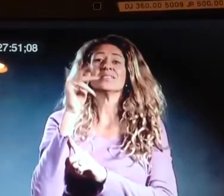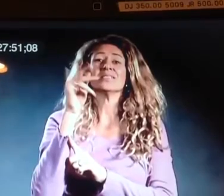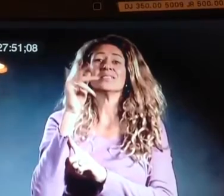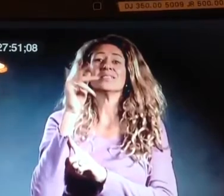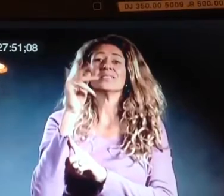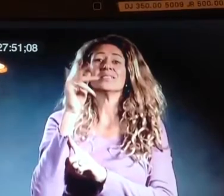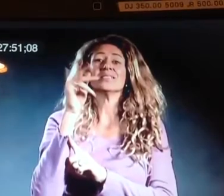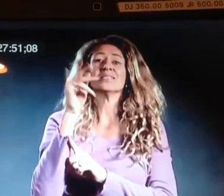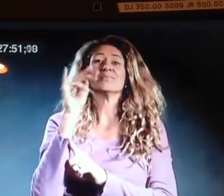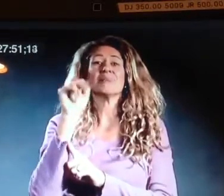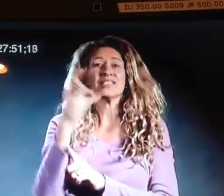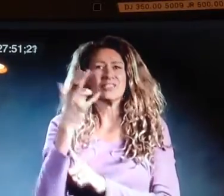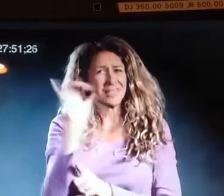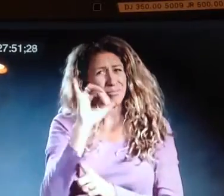tasted.